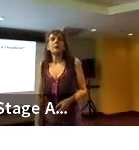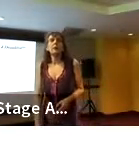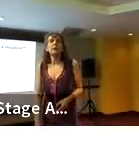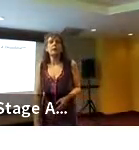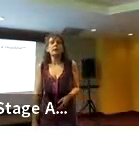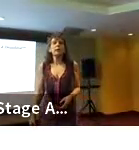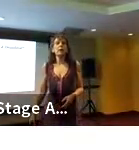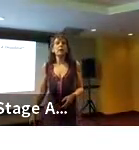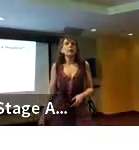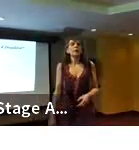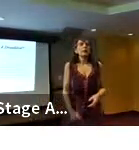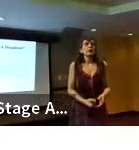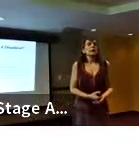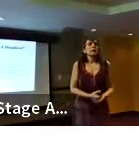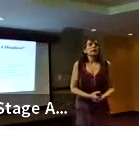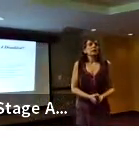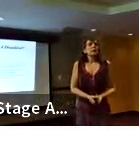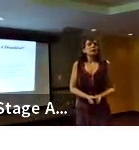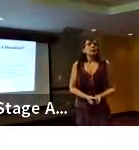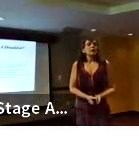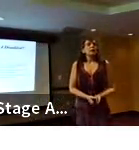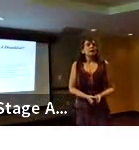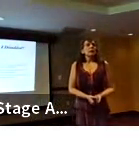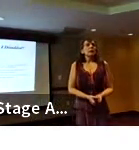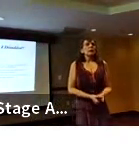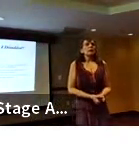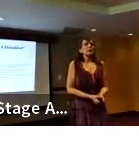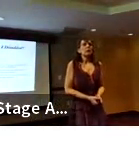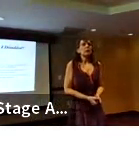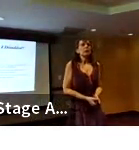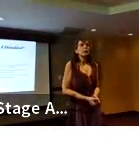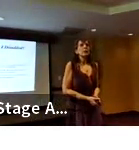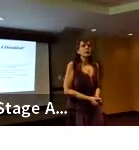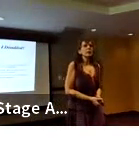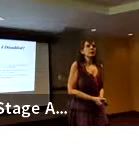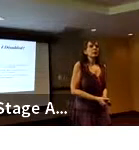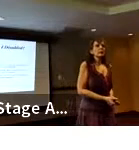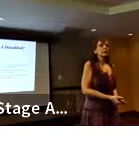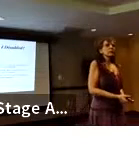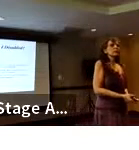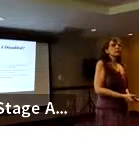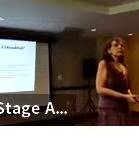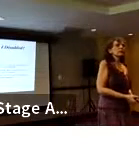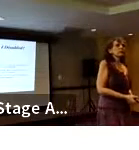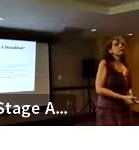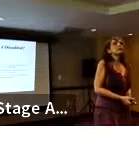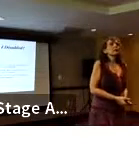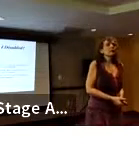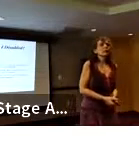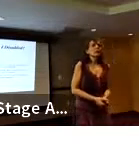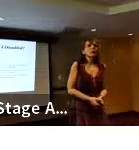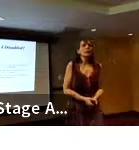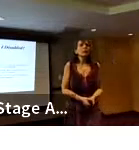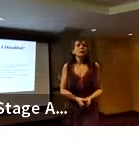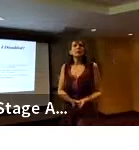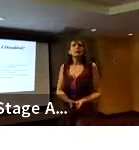I just thought that I was kind of dumb for like most of my life. And then my